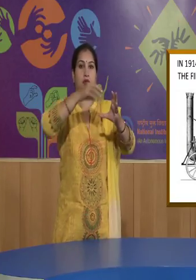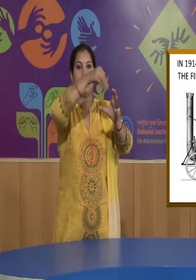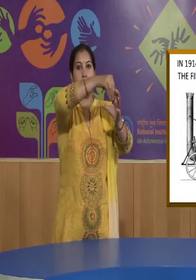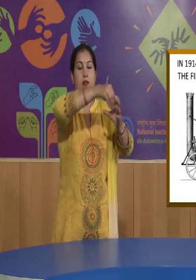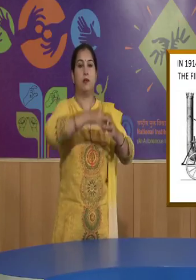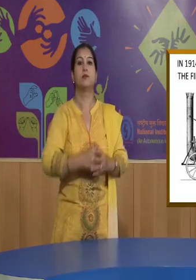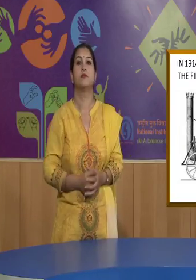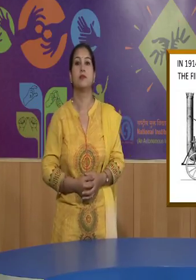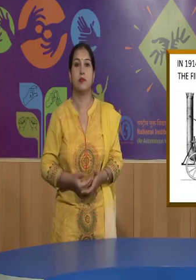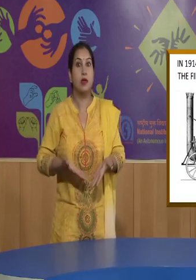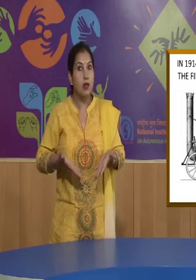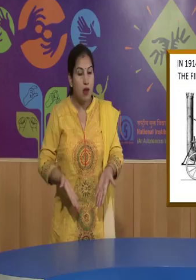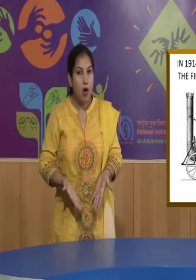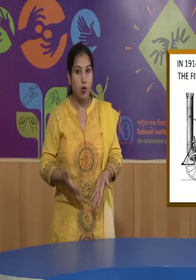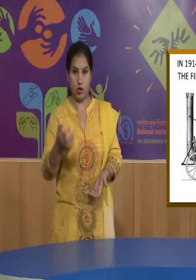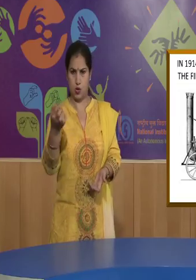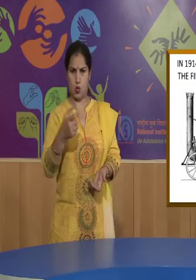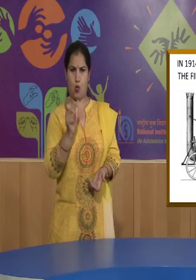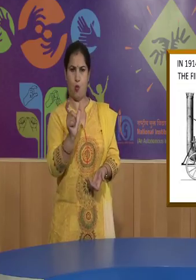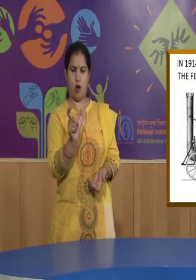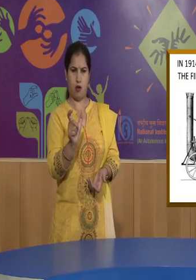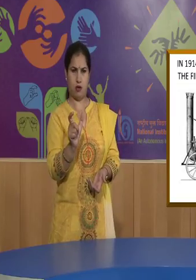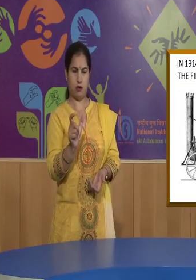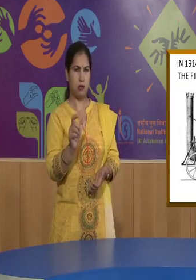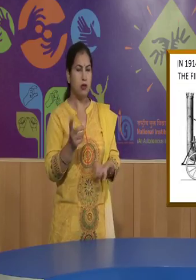Here comes a new word, locomotive.